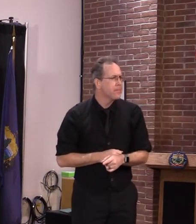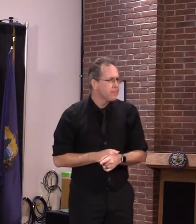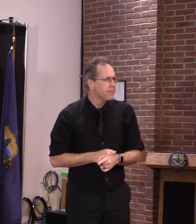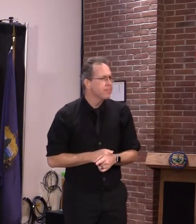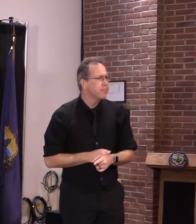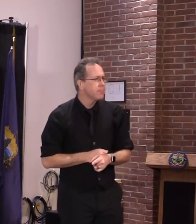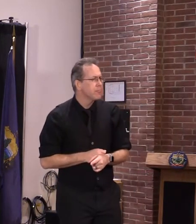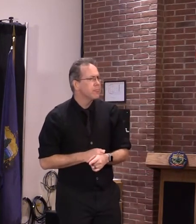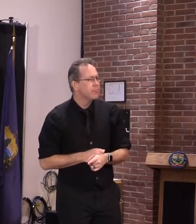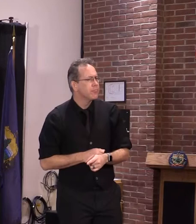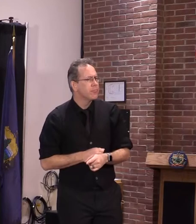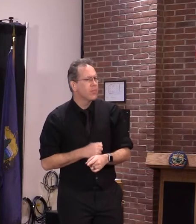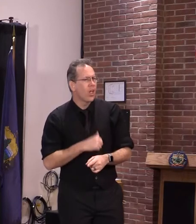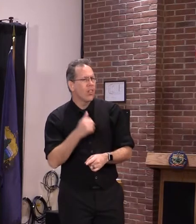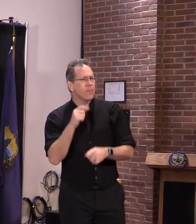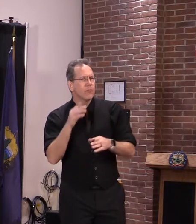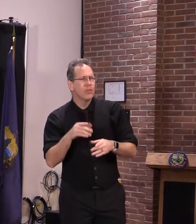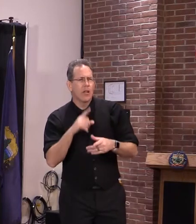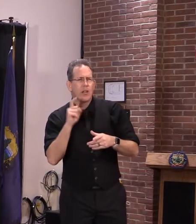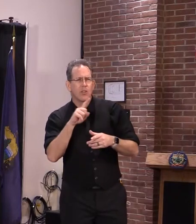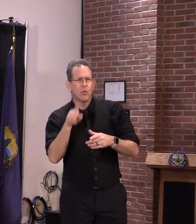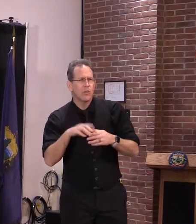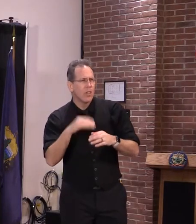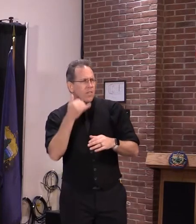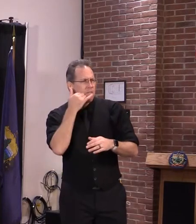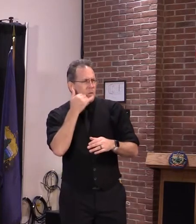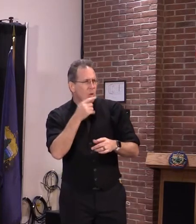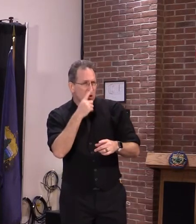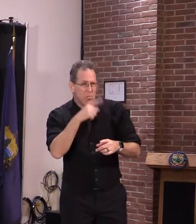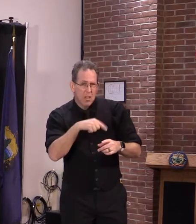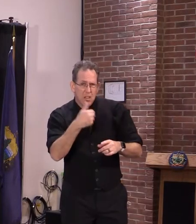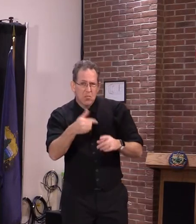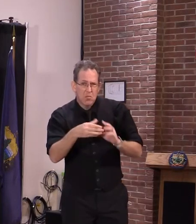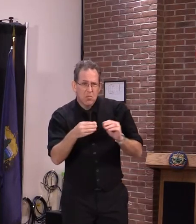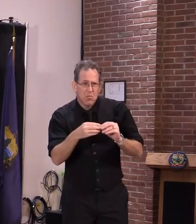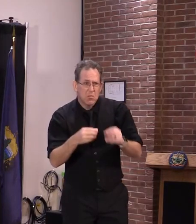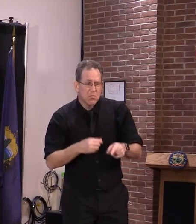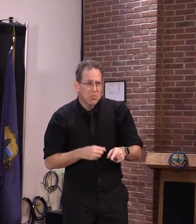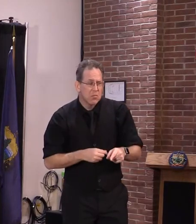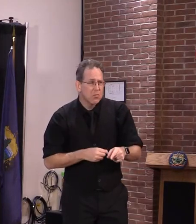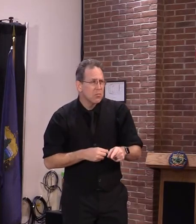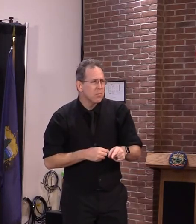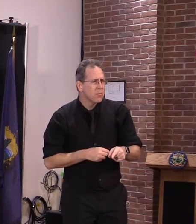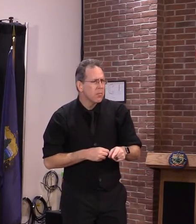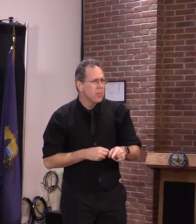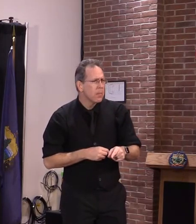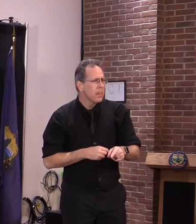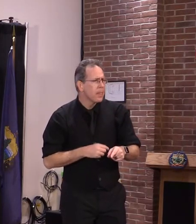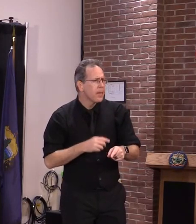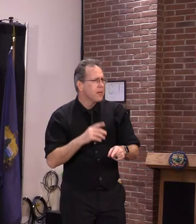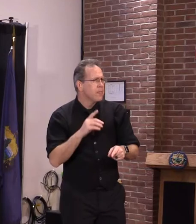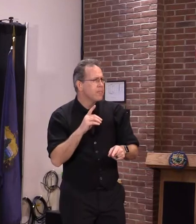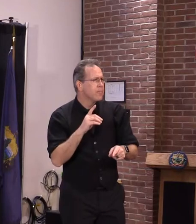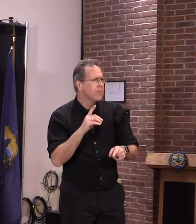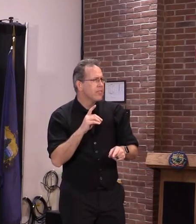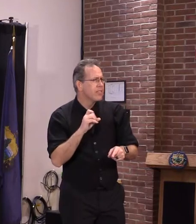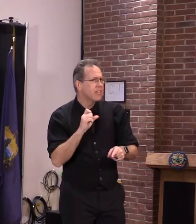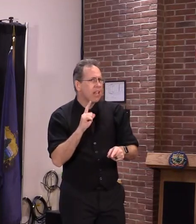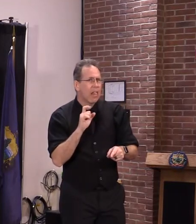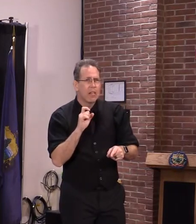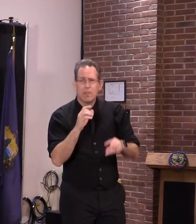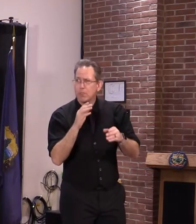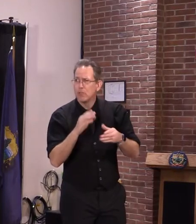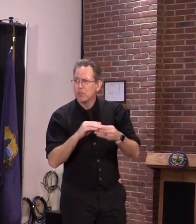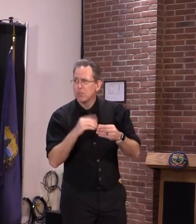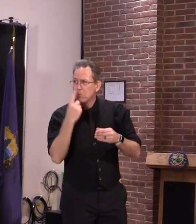that? I don't know if you have anything to add. I don't believe there's anyone from Dale, but Secretary Samuelson's coming to the